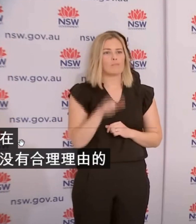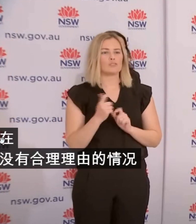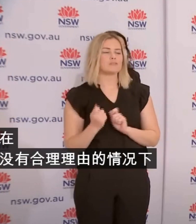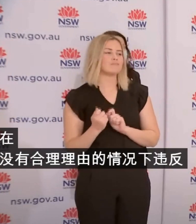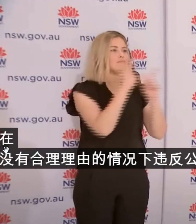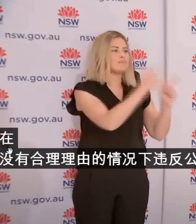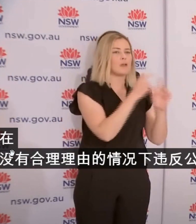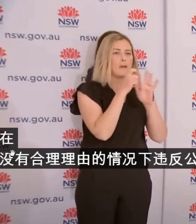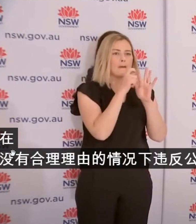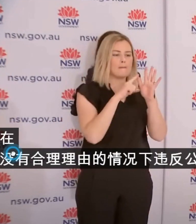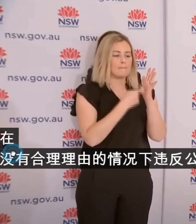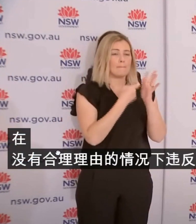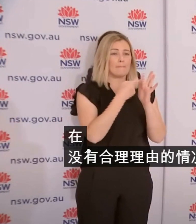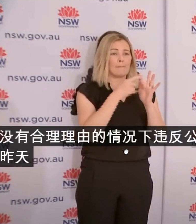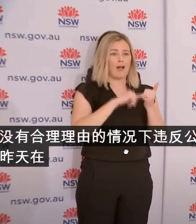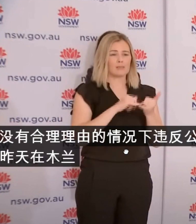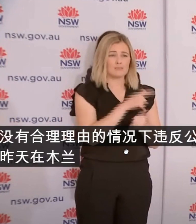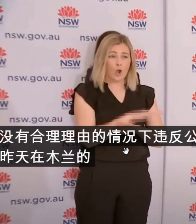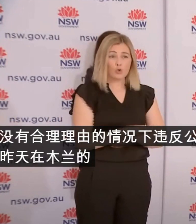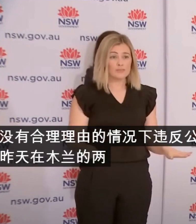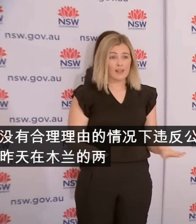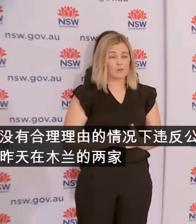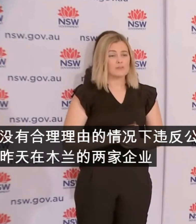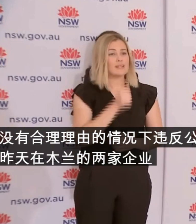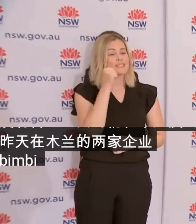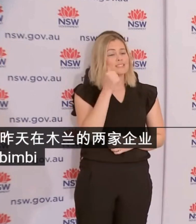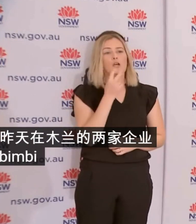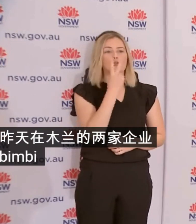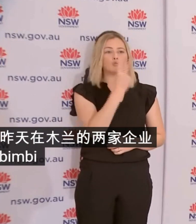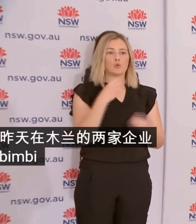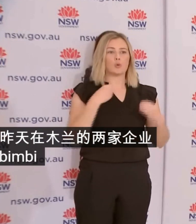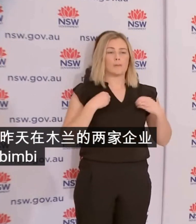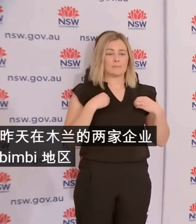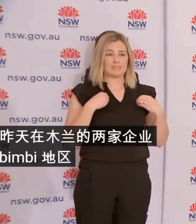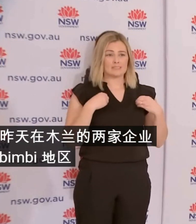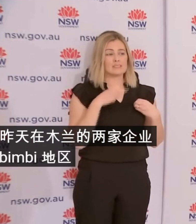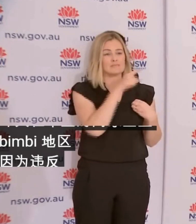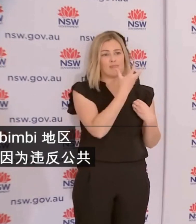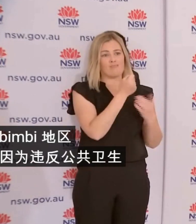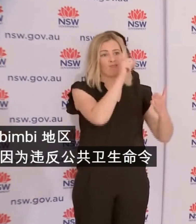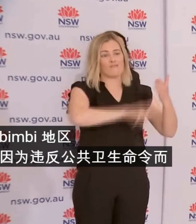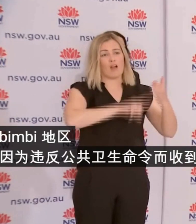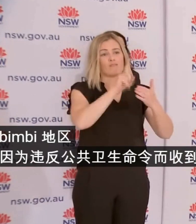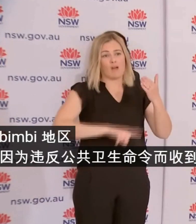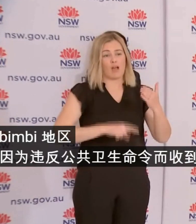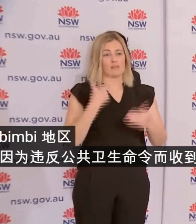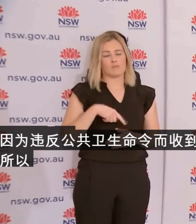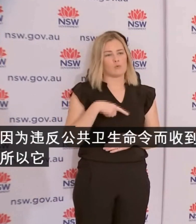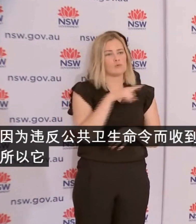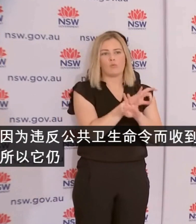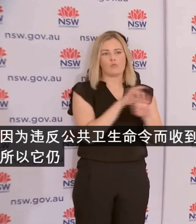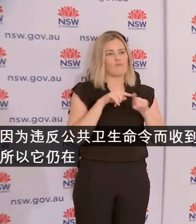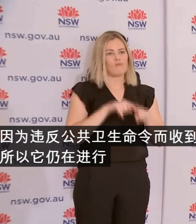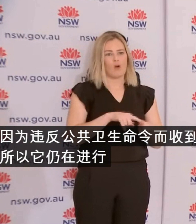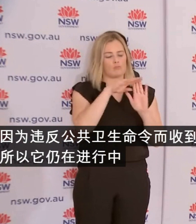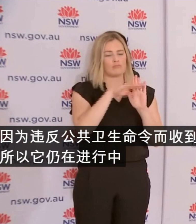health order without a reasonable excuse. Yesterday, 2 businesses in the Mullumbimby area received infringement notices because of breaches of the public health order.